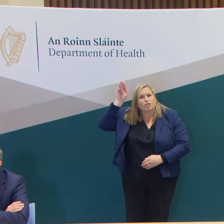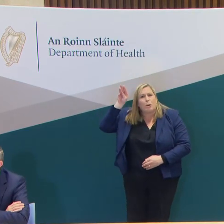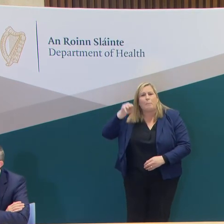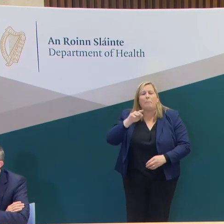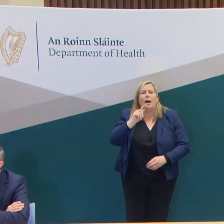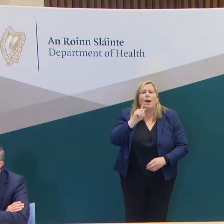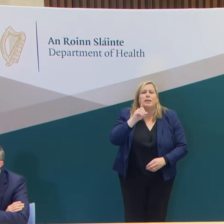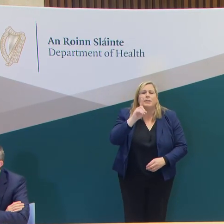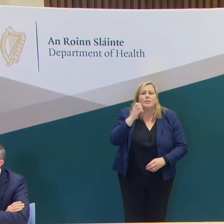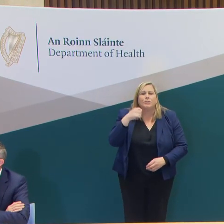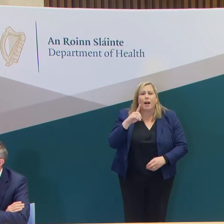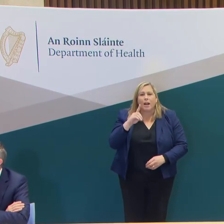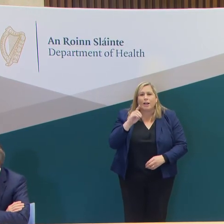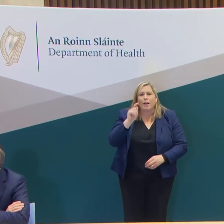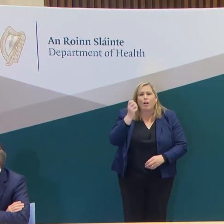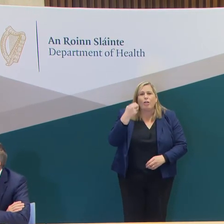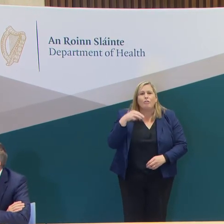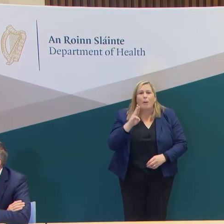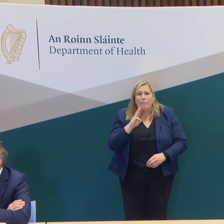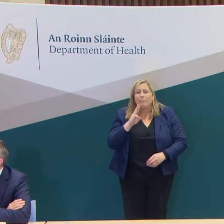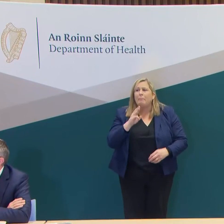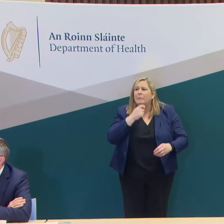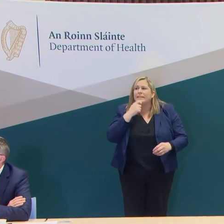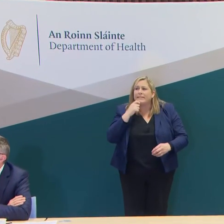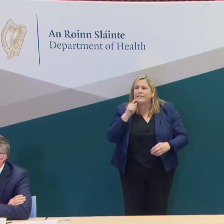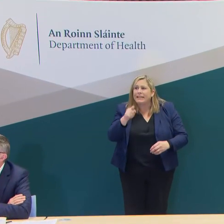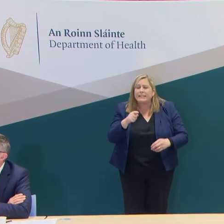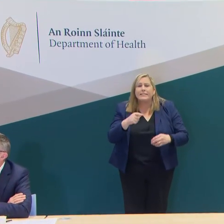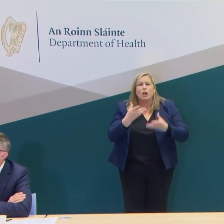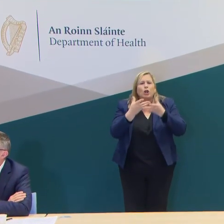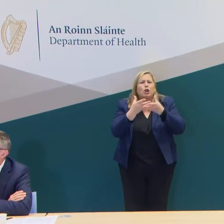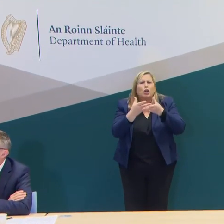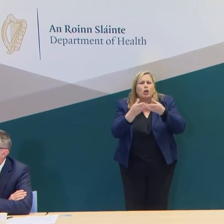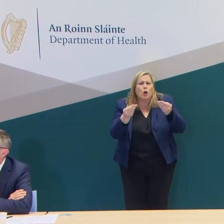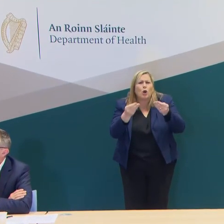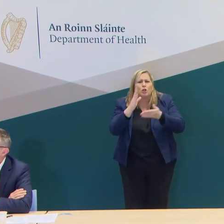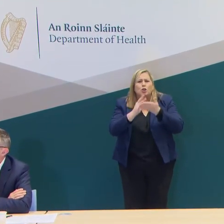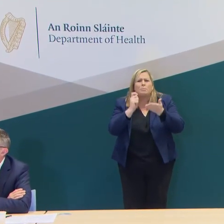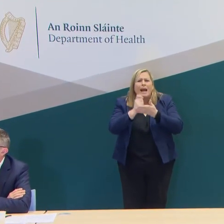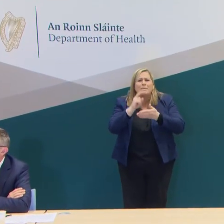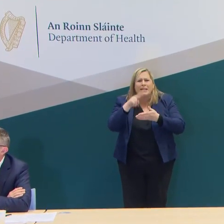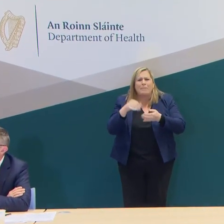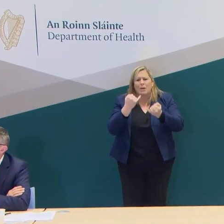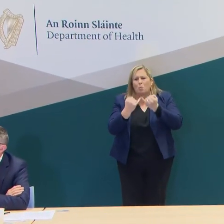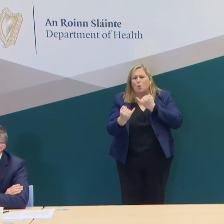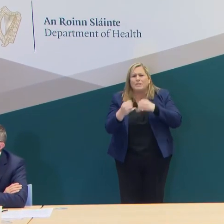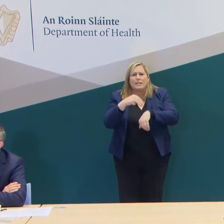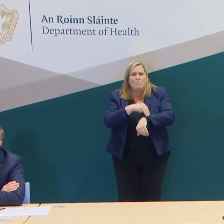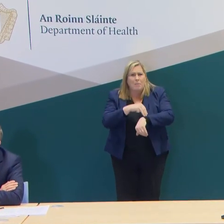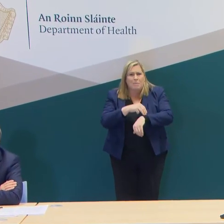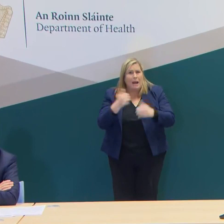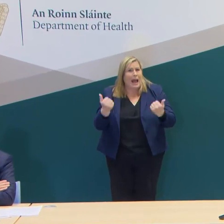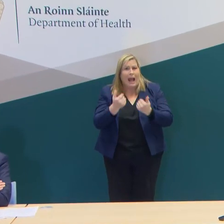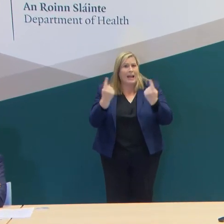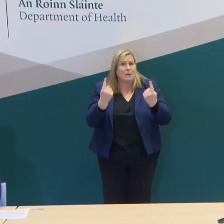you have to make sure that the cure isn't worse than the problem. Is anybody in your group or in wider government